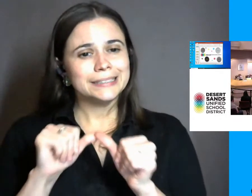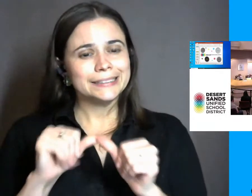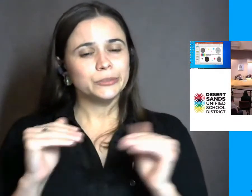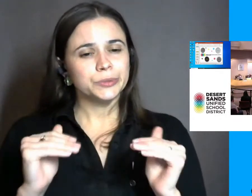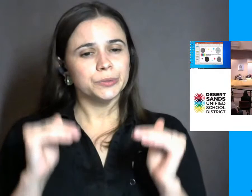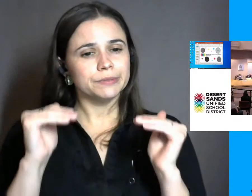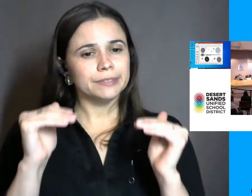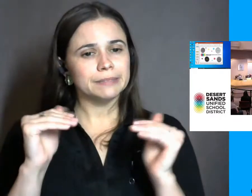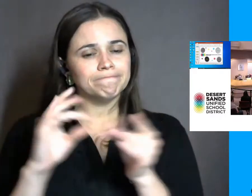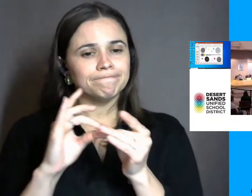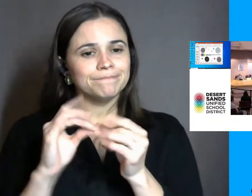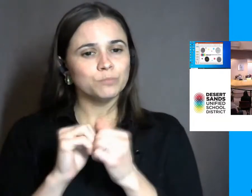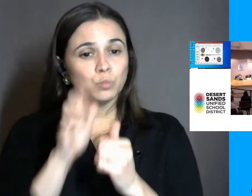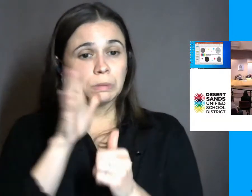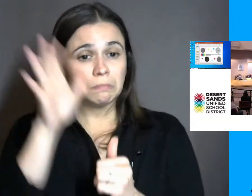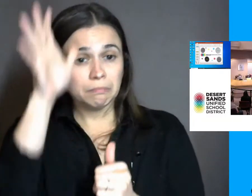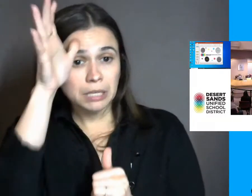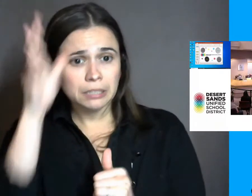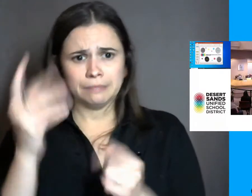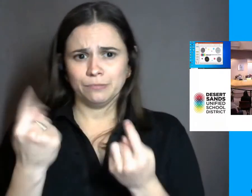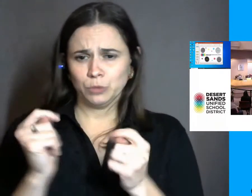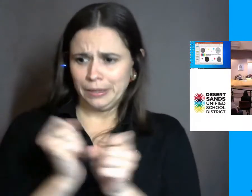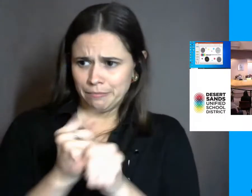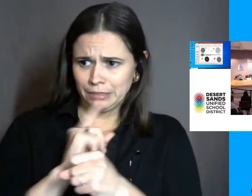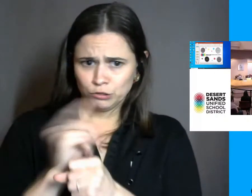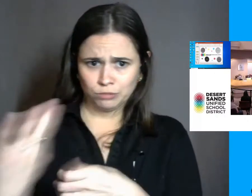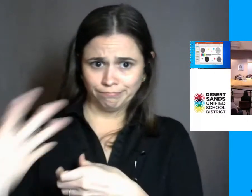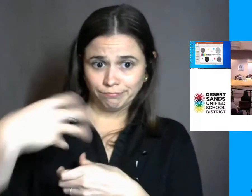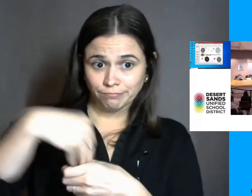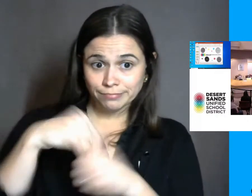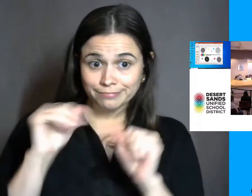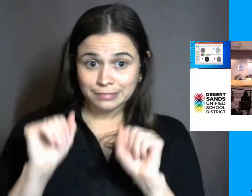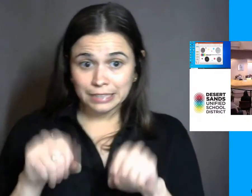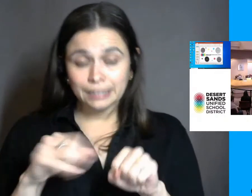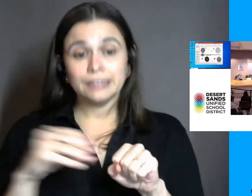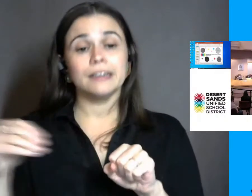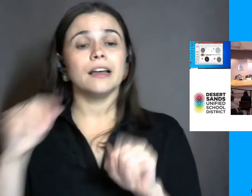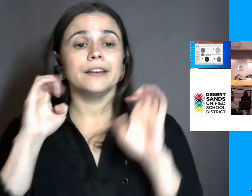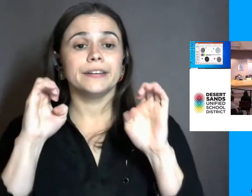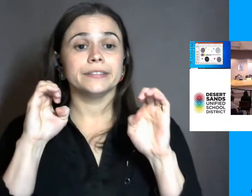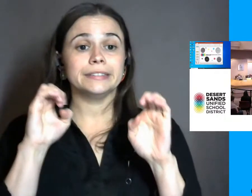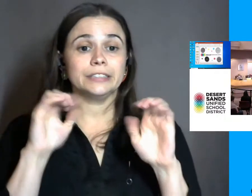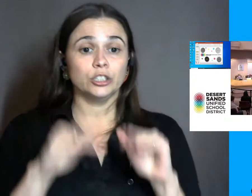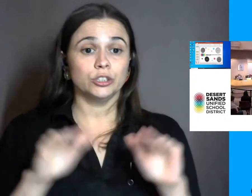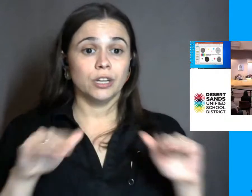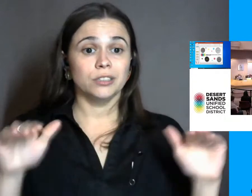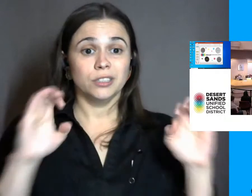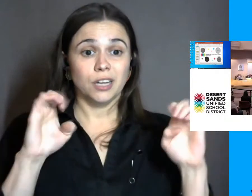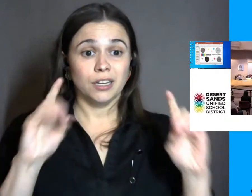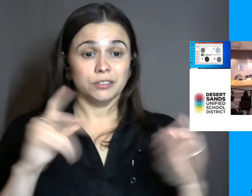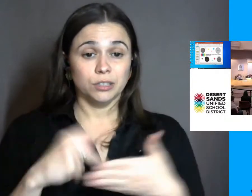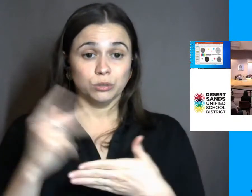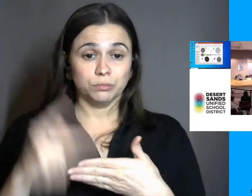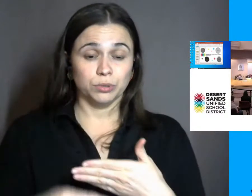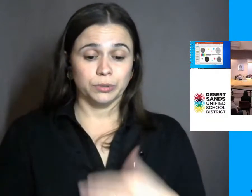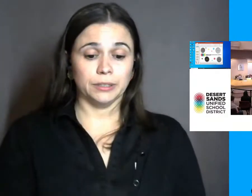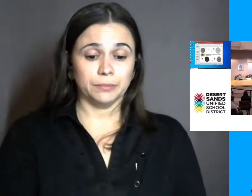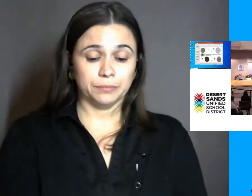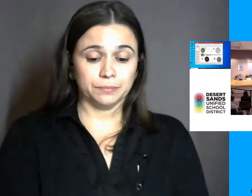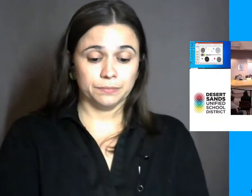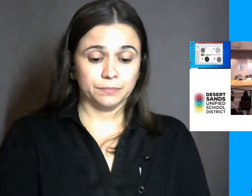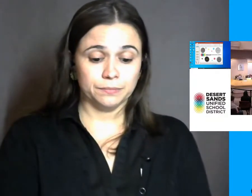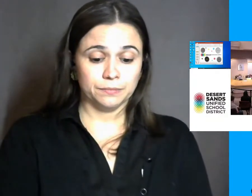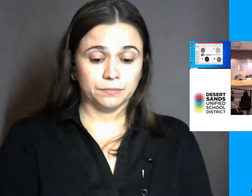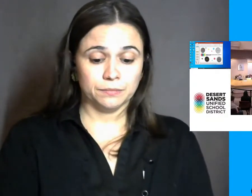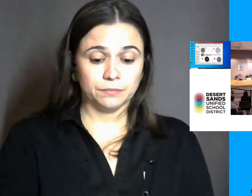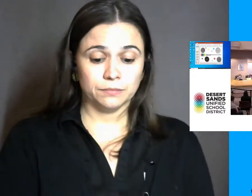parents and making sure our parents are engaged in the educational early childhood educational programs. I do want to say some